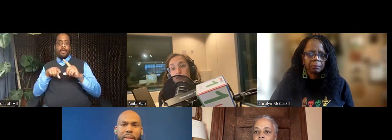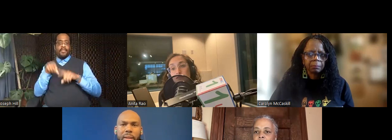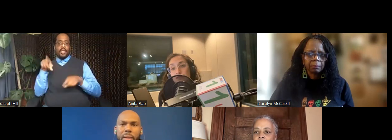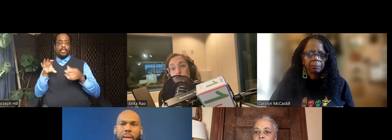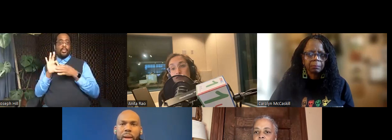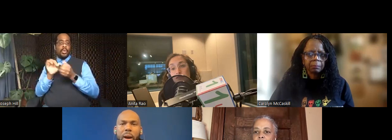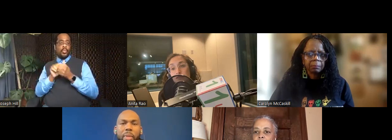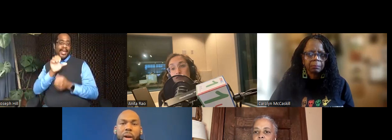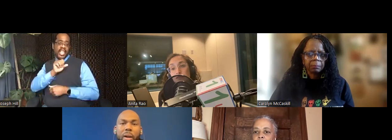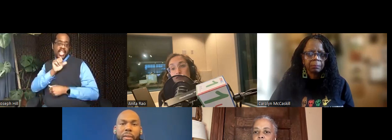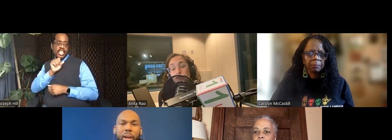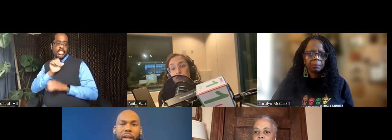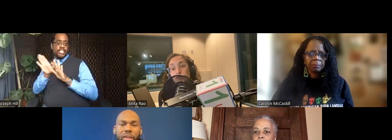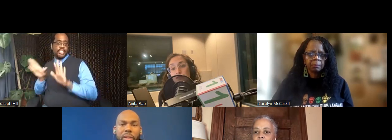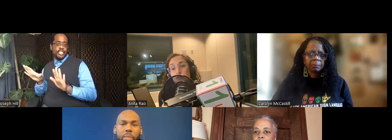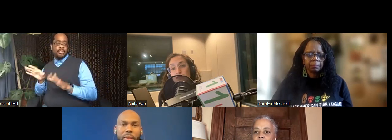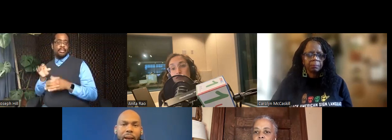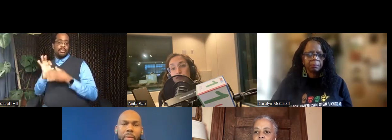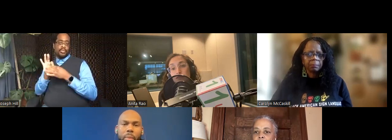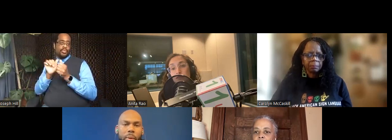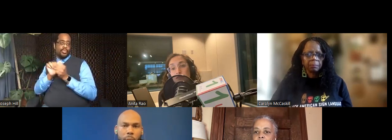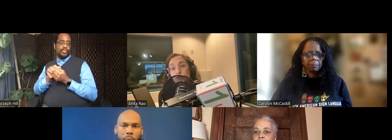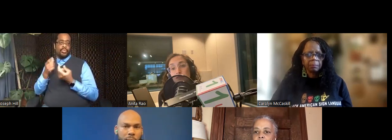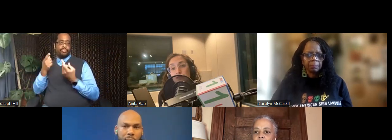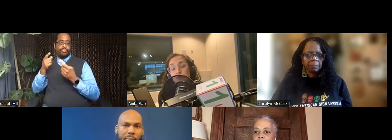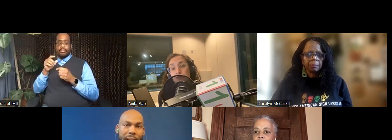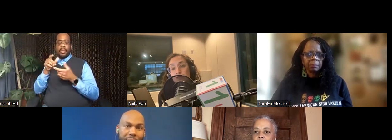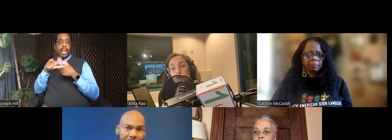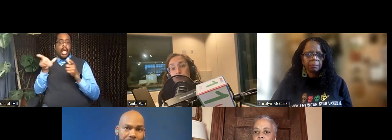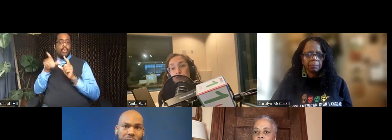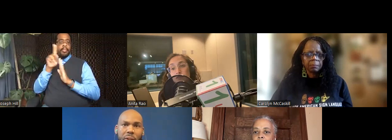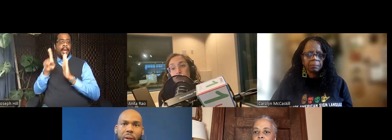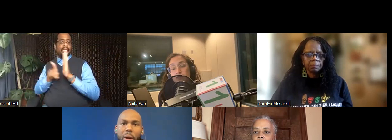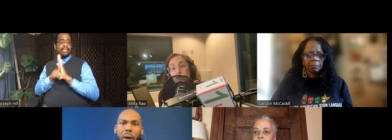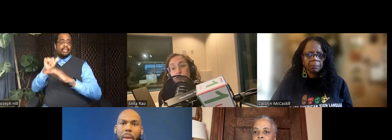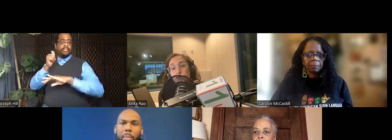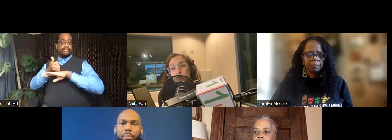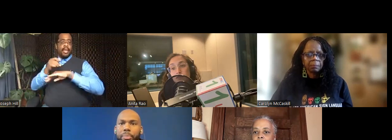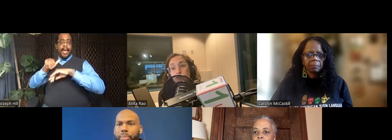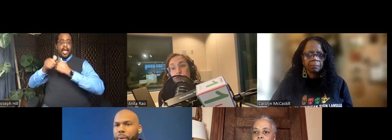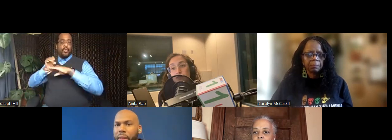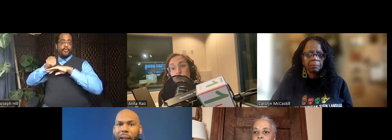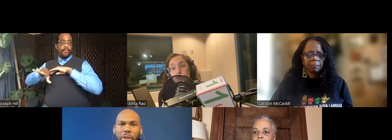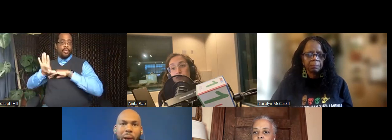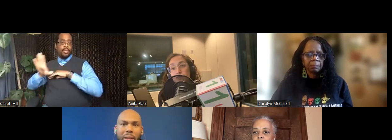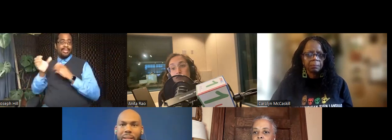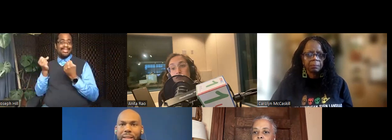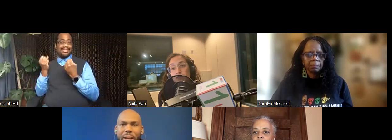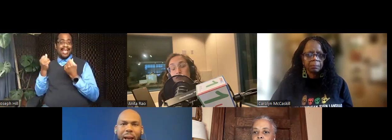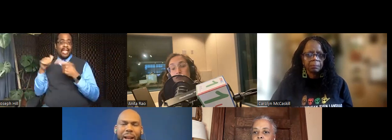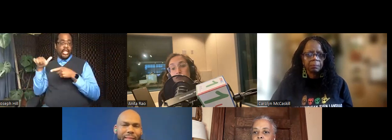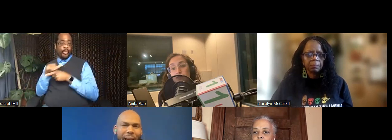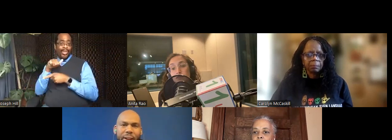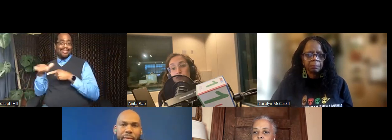smaller space. There are variations with that when it comes to age. In the language